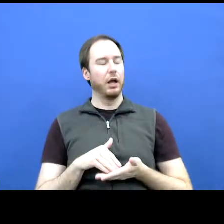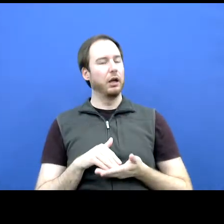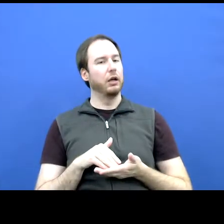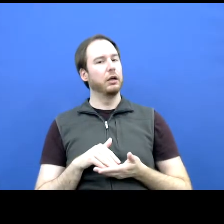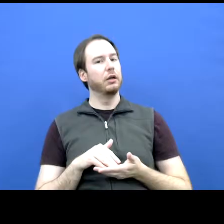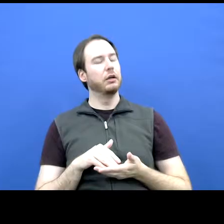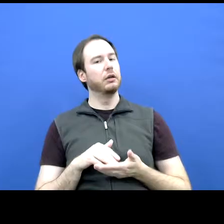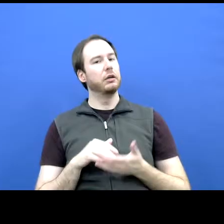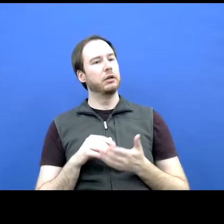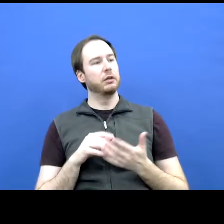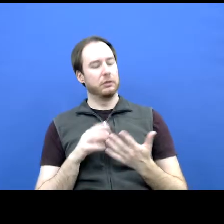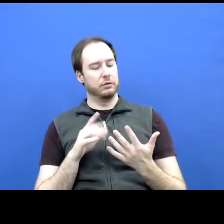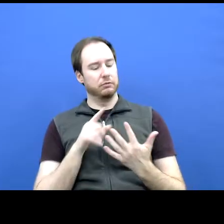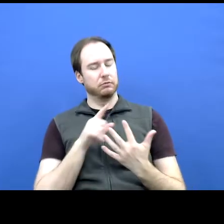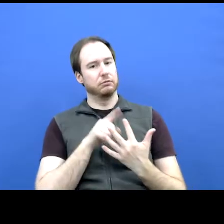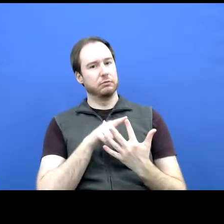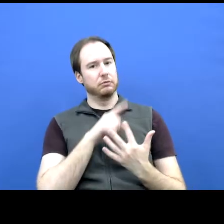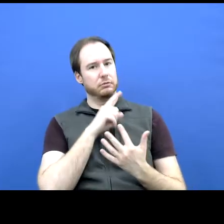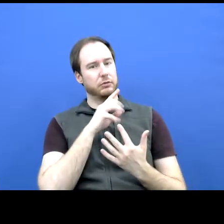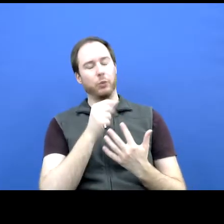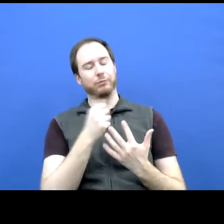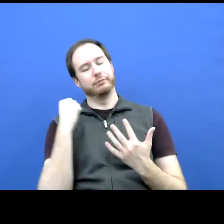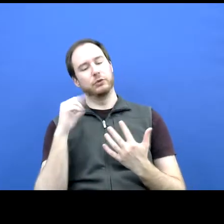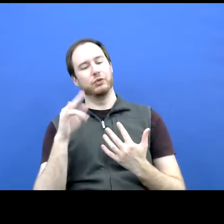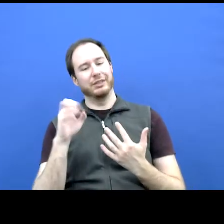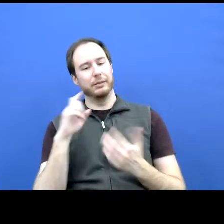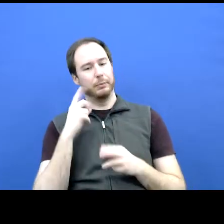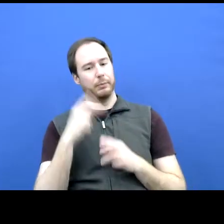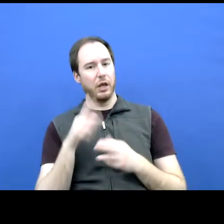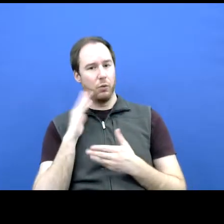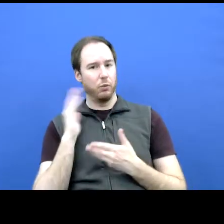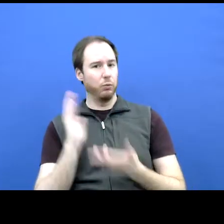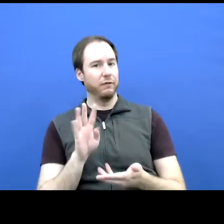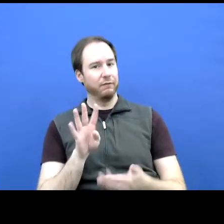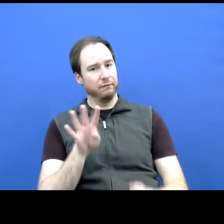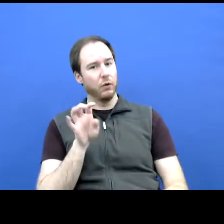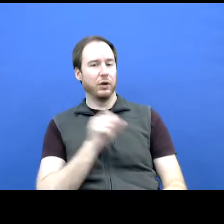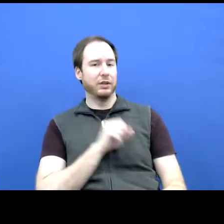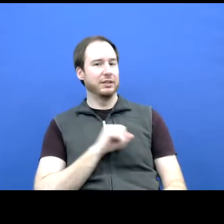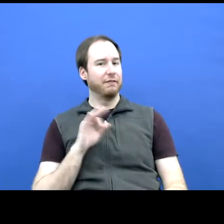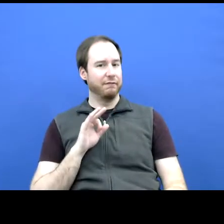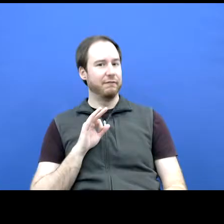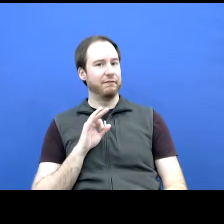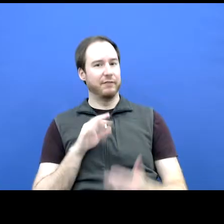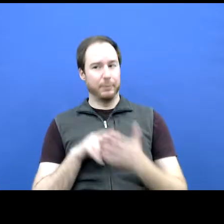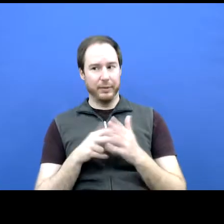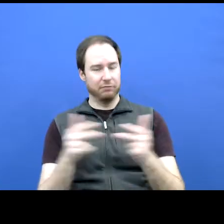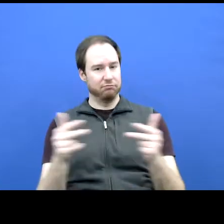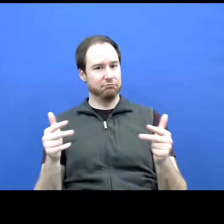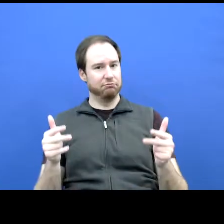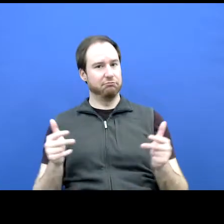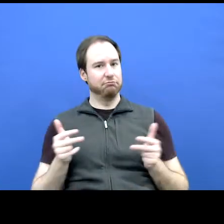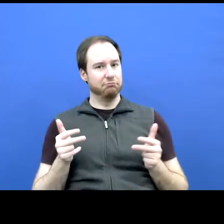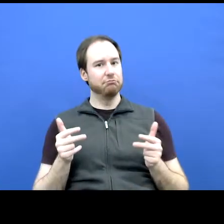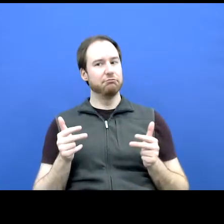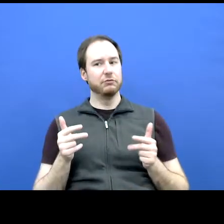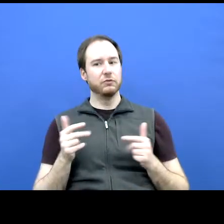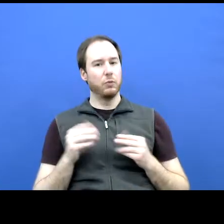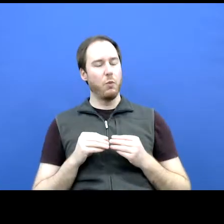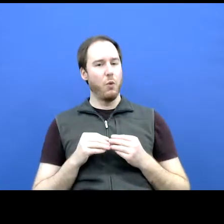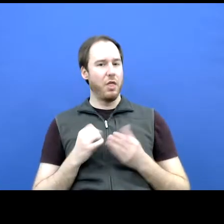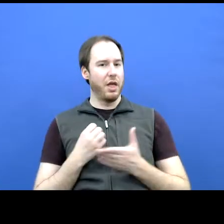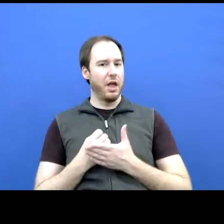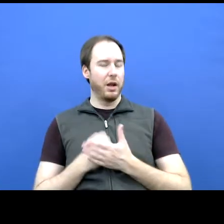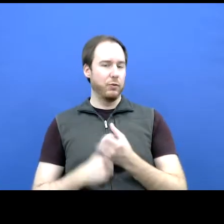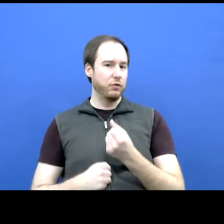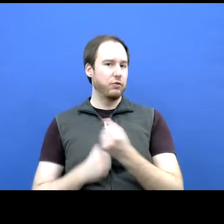out, they're going to bring in, staff, 400 people, staff that, again, I come back to economic drivers.